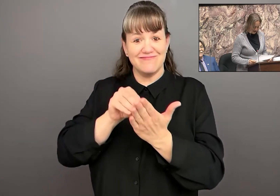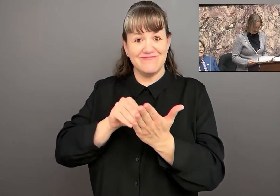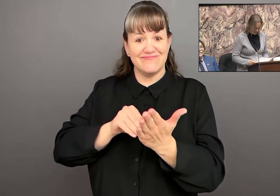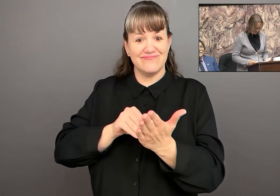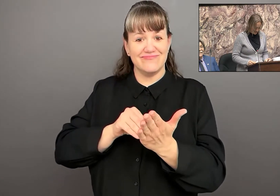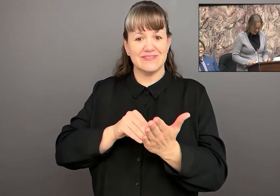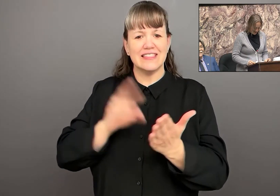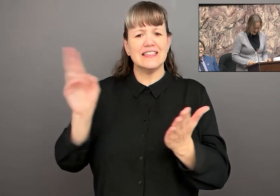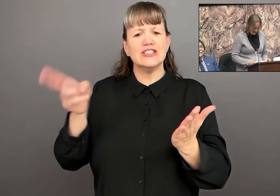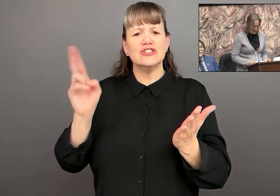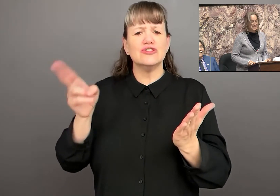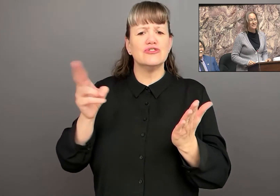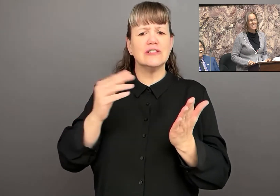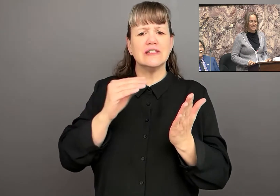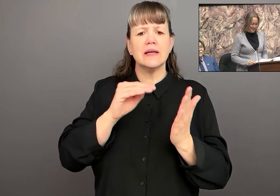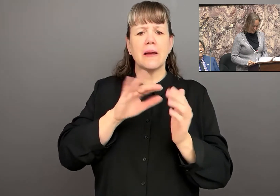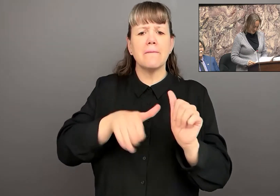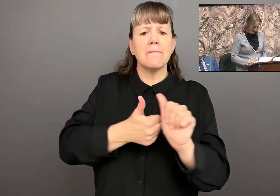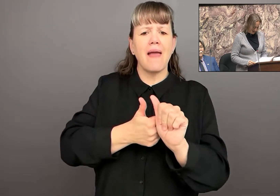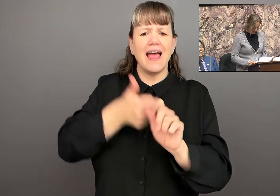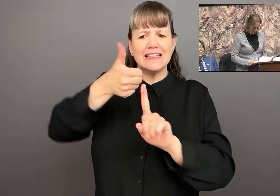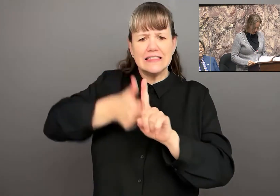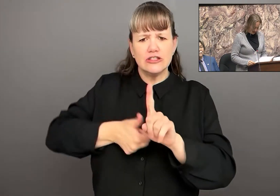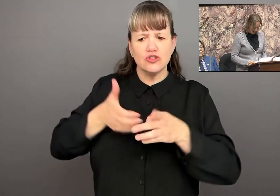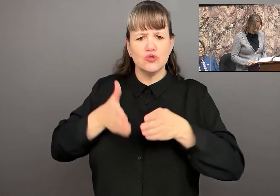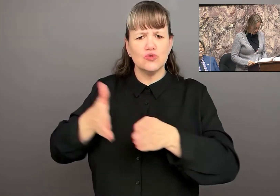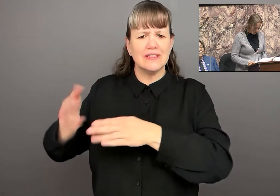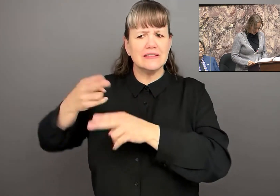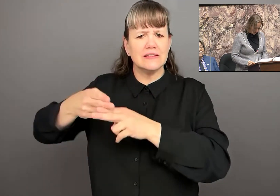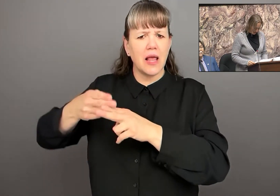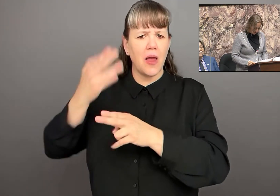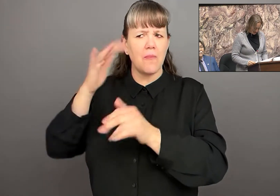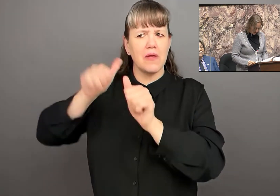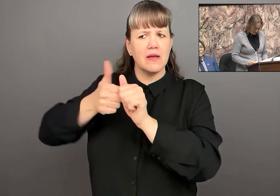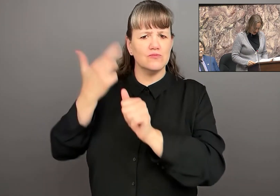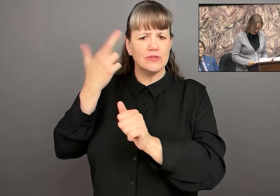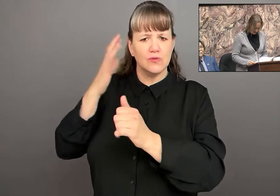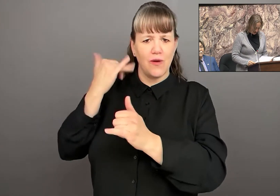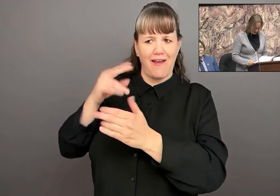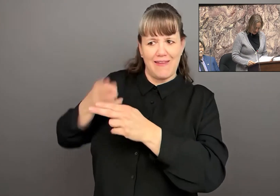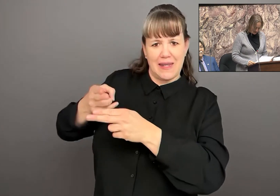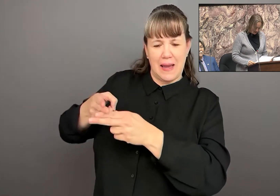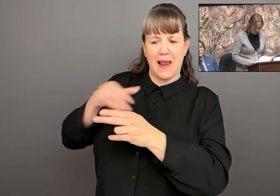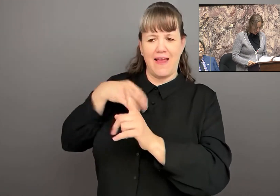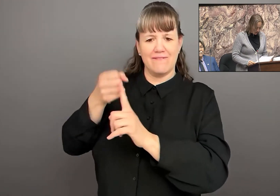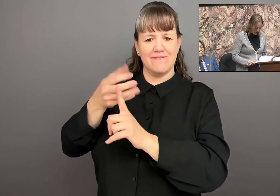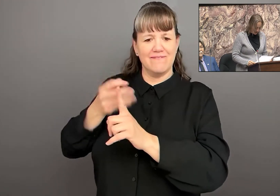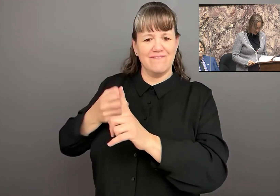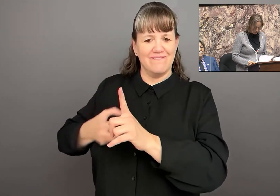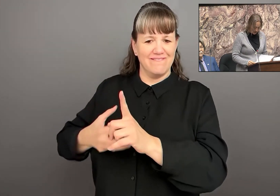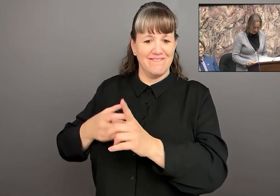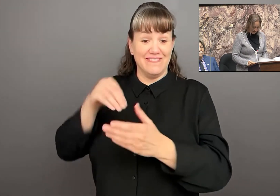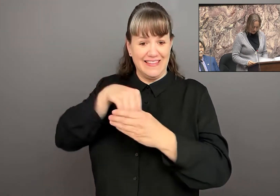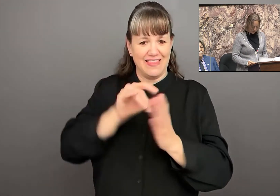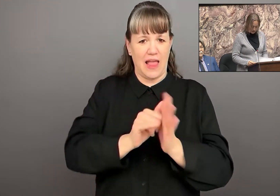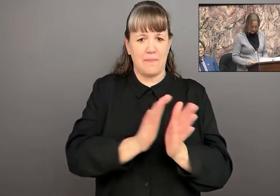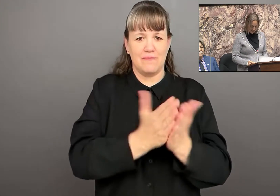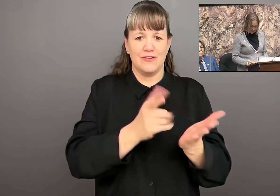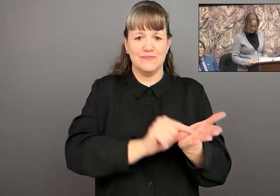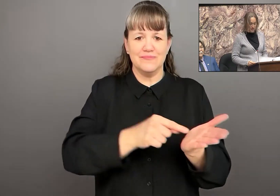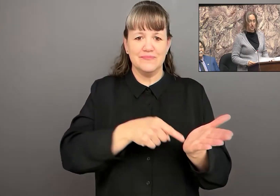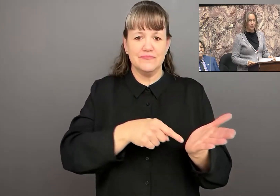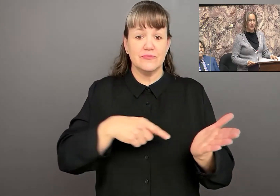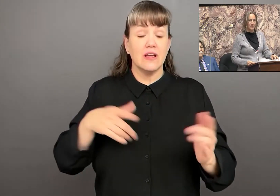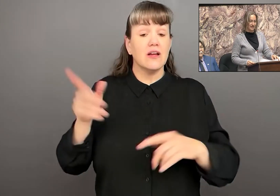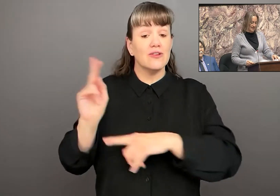Kelowna branch. Restoration and signage work at the Kelowna Memorial Cemetery, where volunteers have been recording historical information